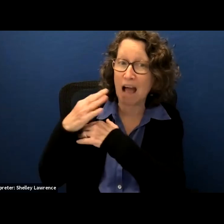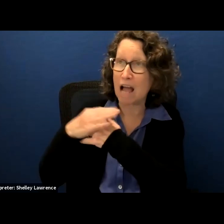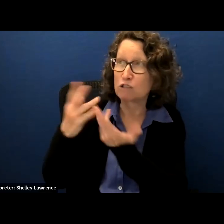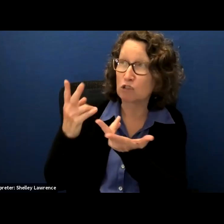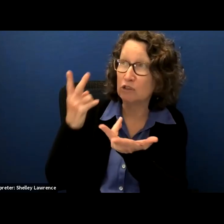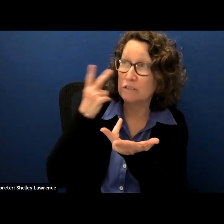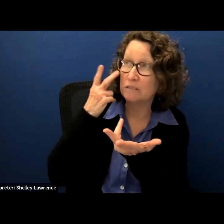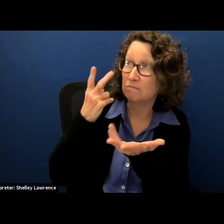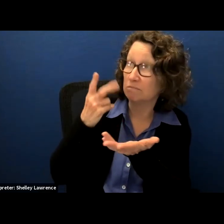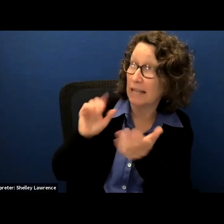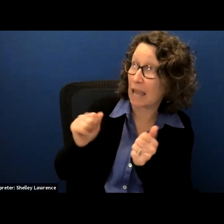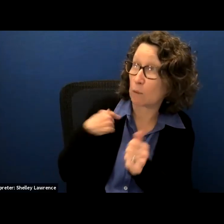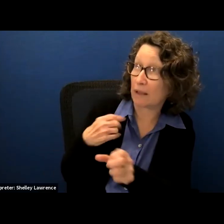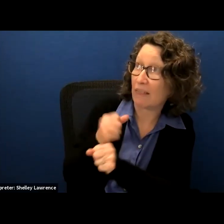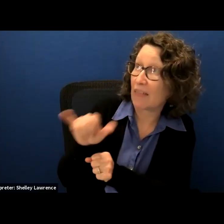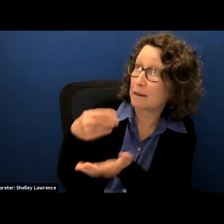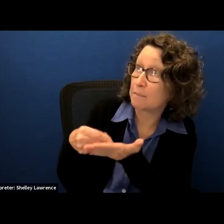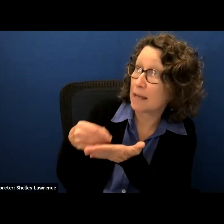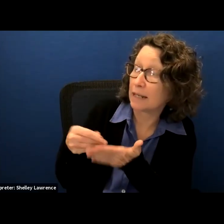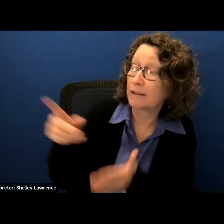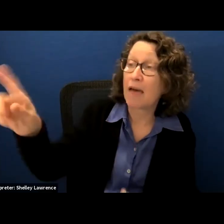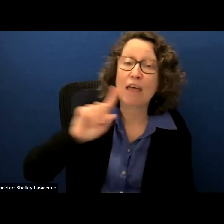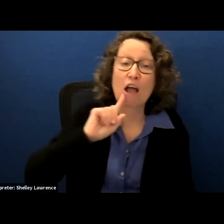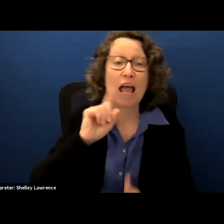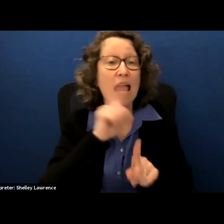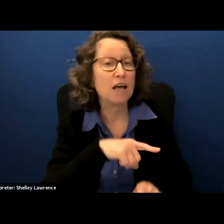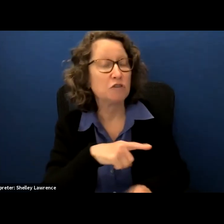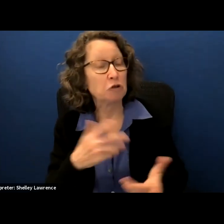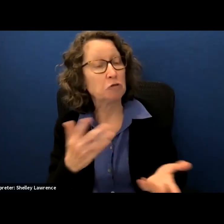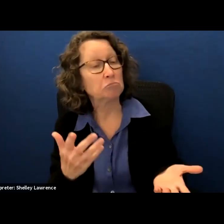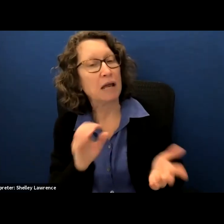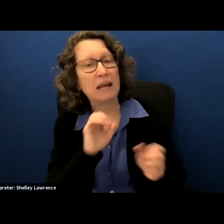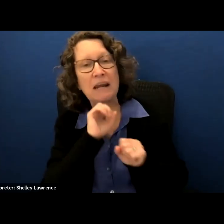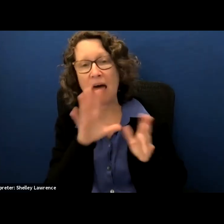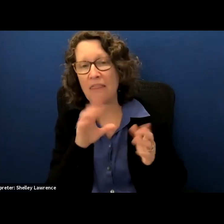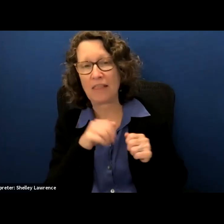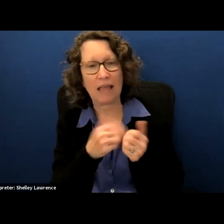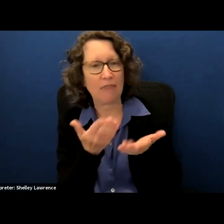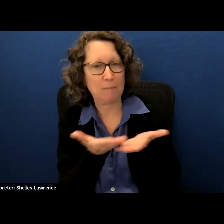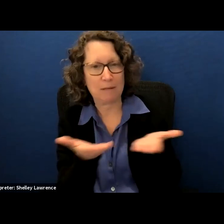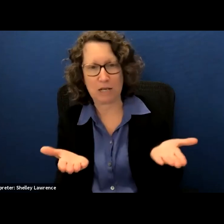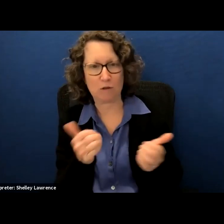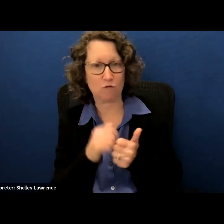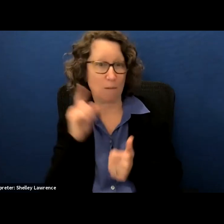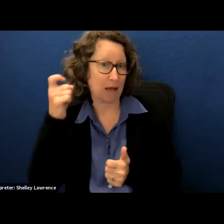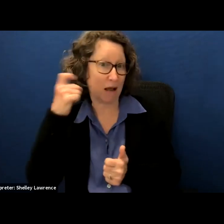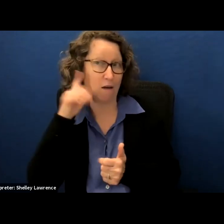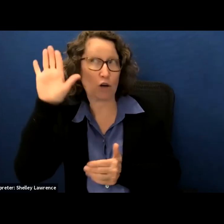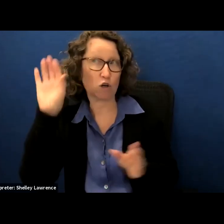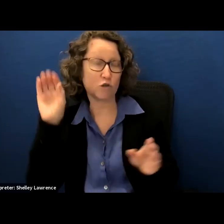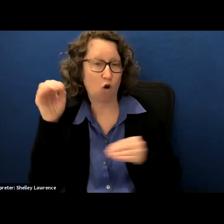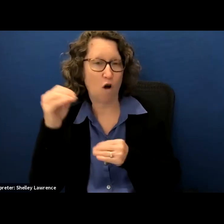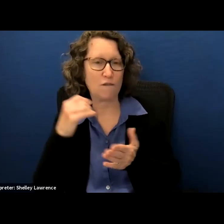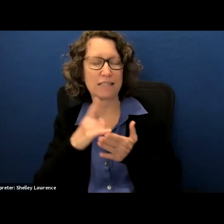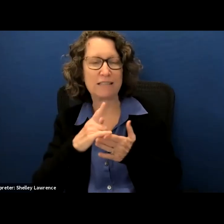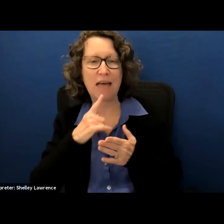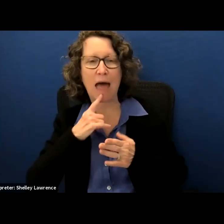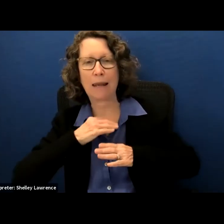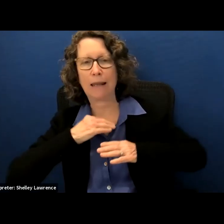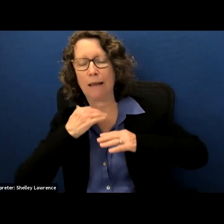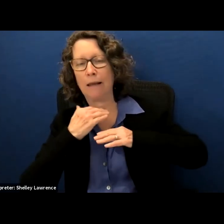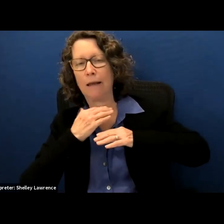if we would. And the answer is, there's nothing in the materials from the governor's office that